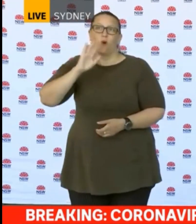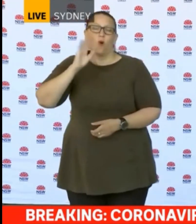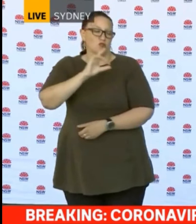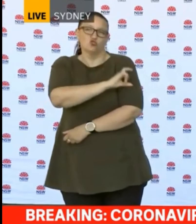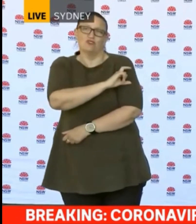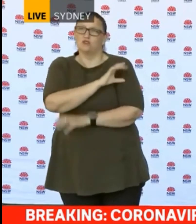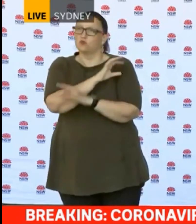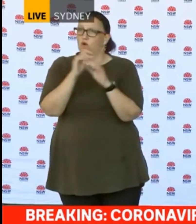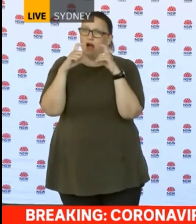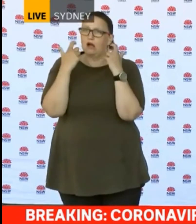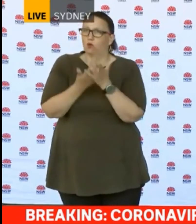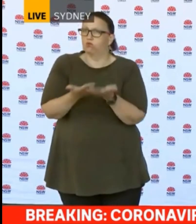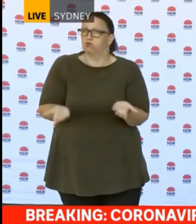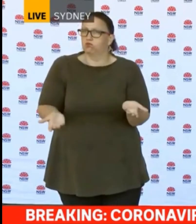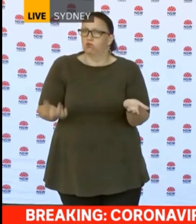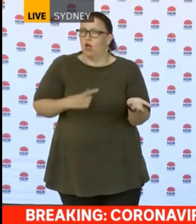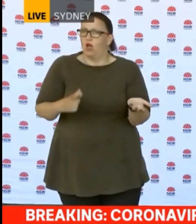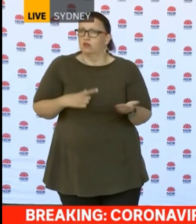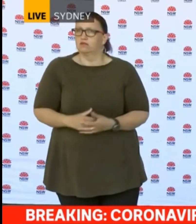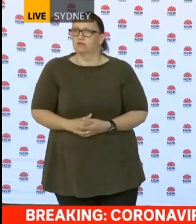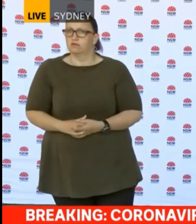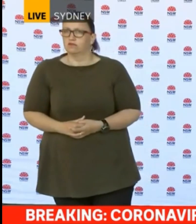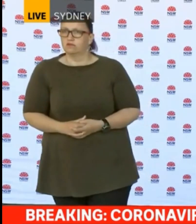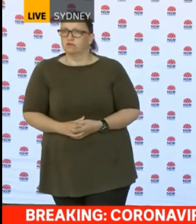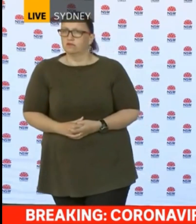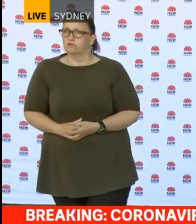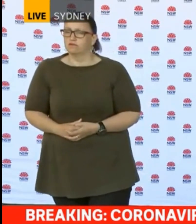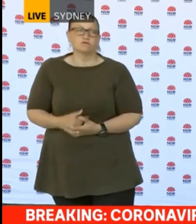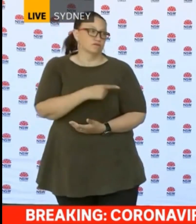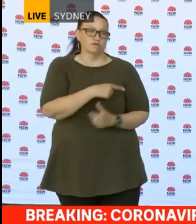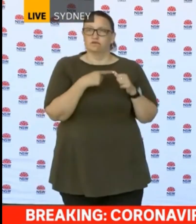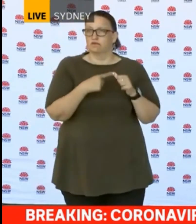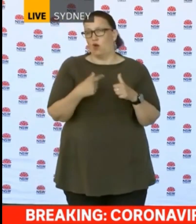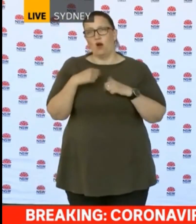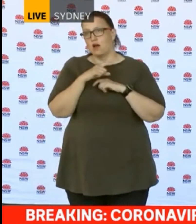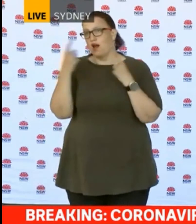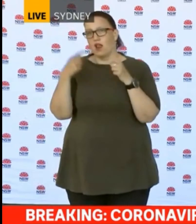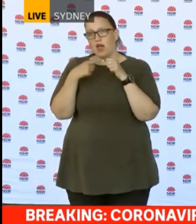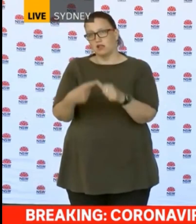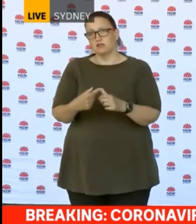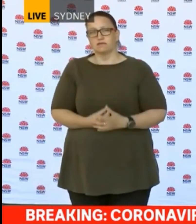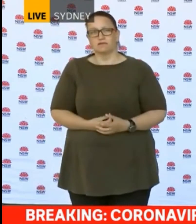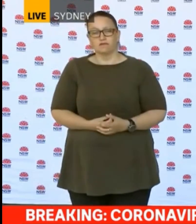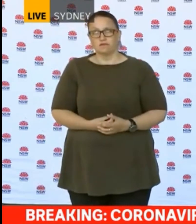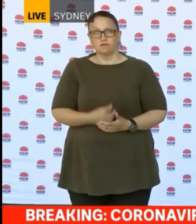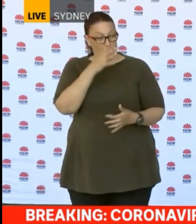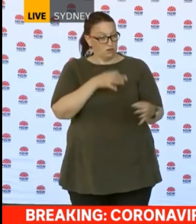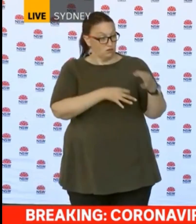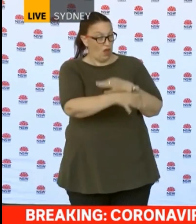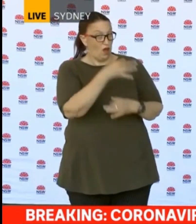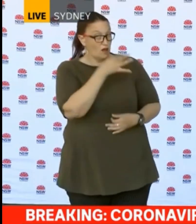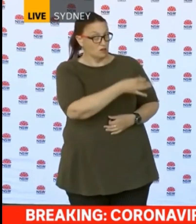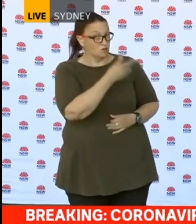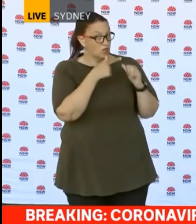to be wearing masks? Look, I can't answer that question. Dr. Chant and the team get advice from those bodies. Do you mind asking?